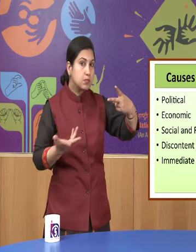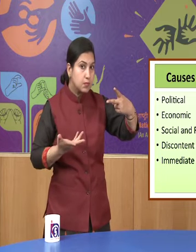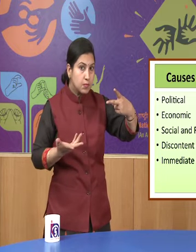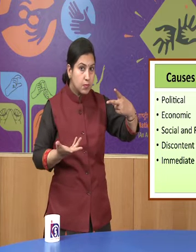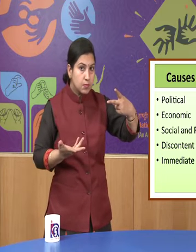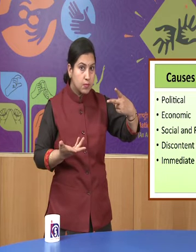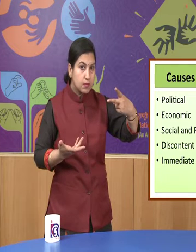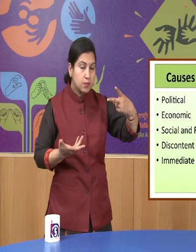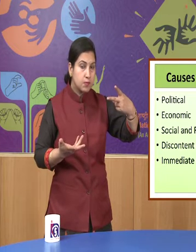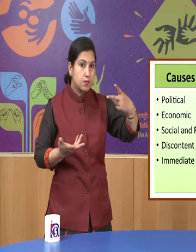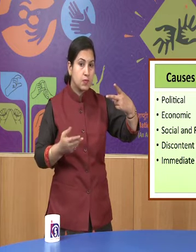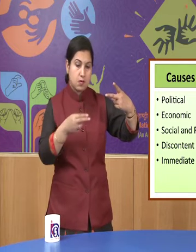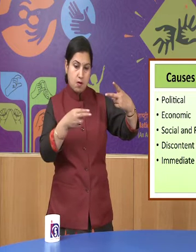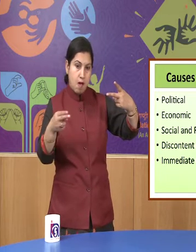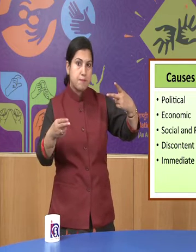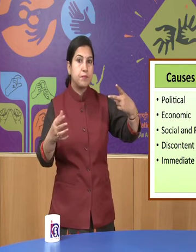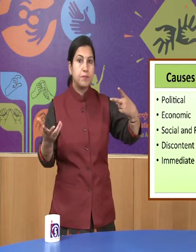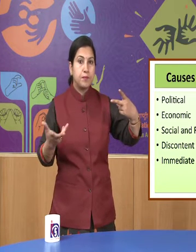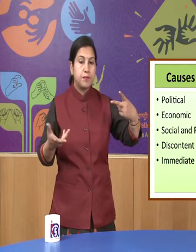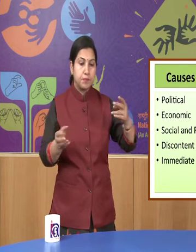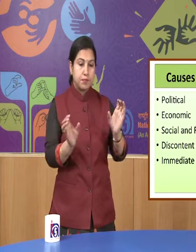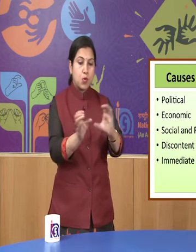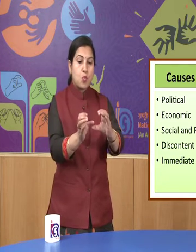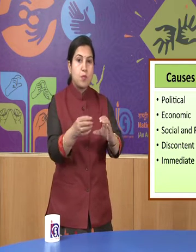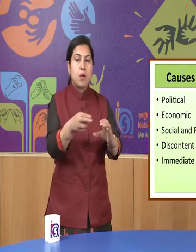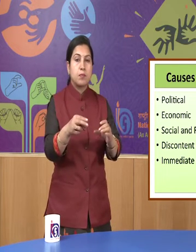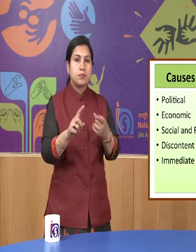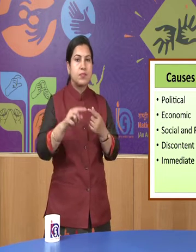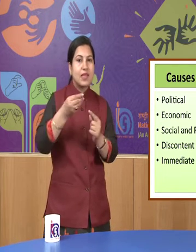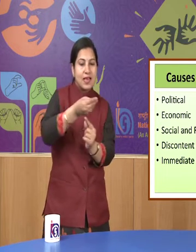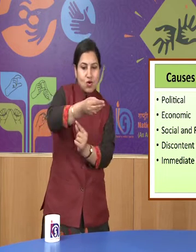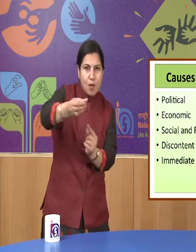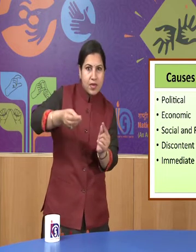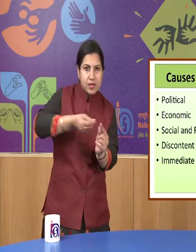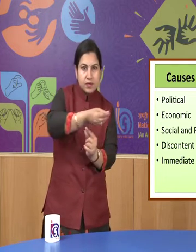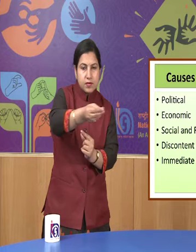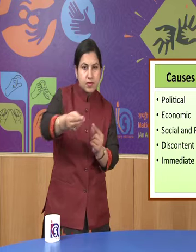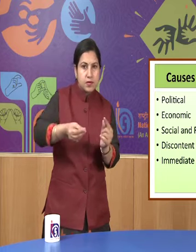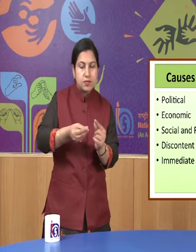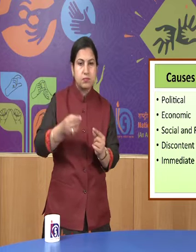The second category is the economic causes.